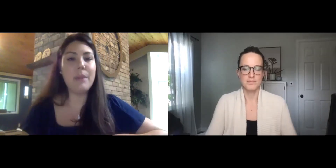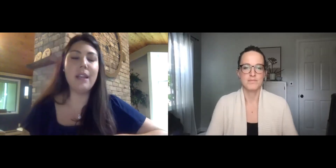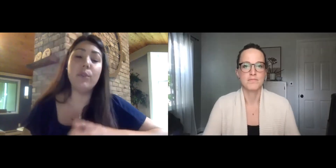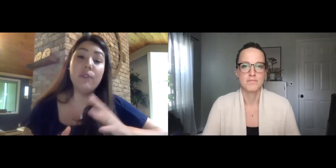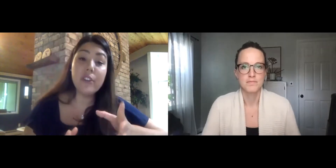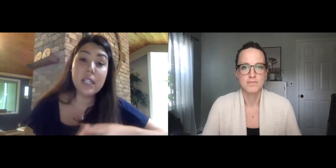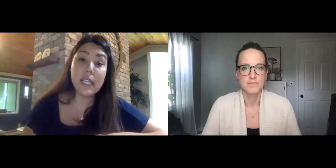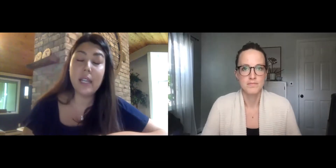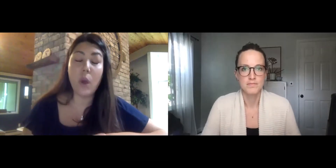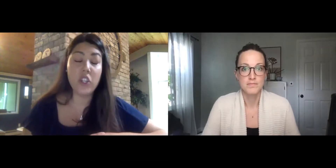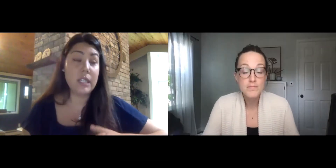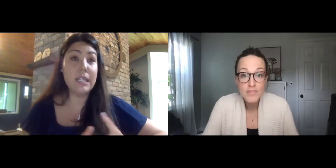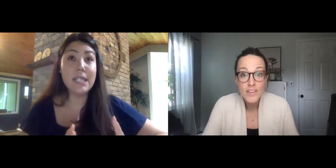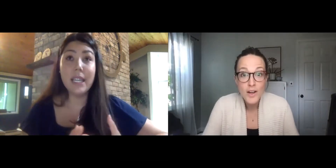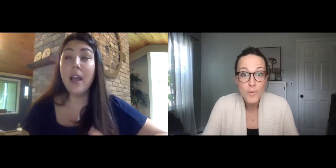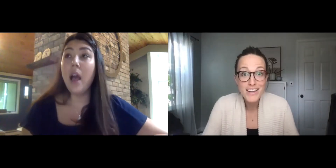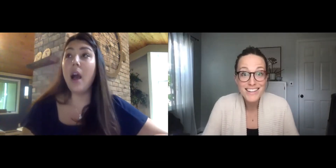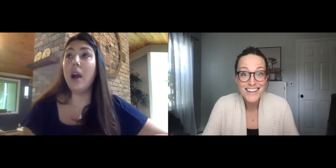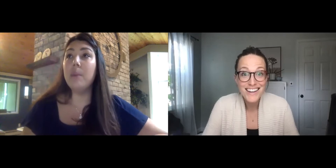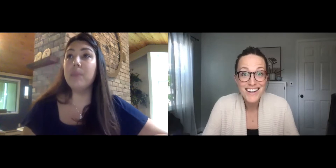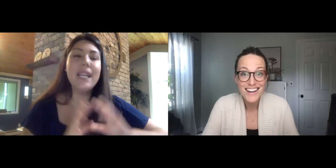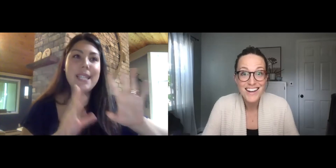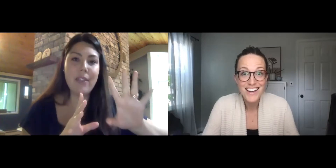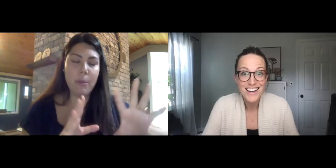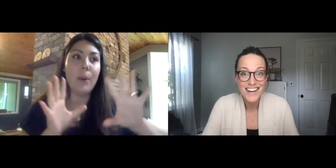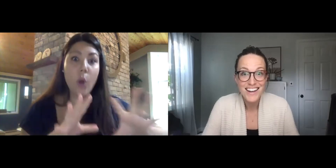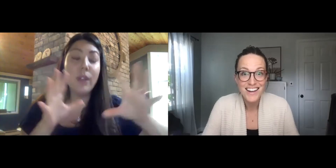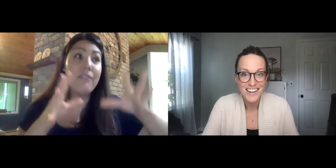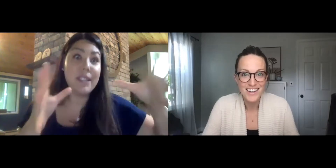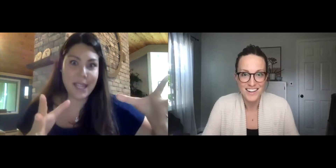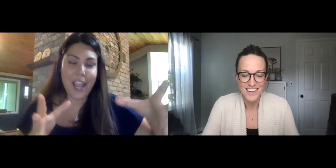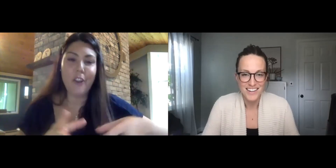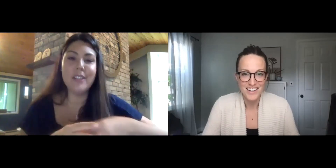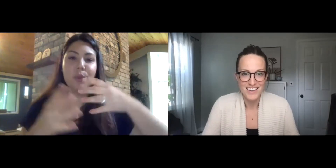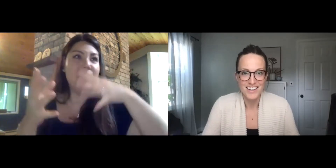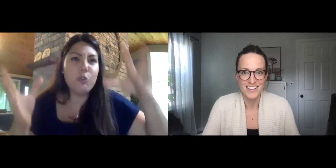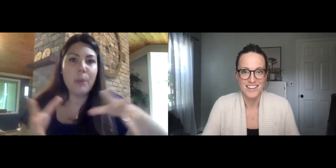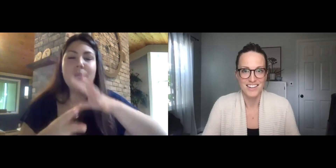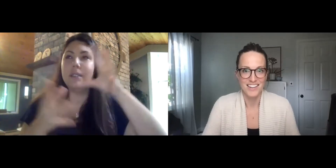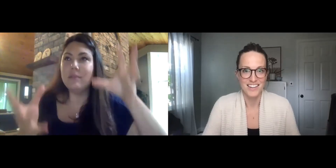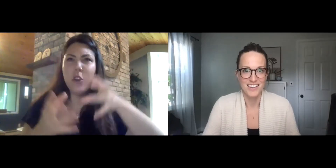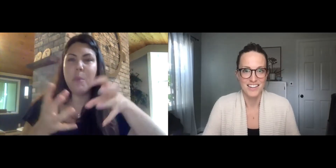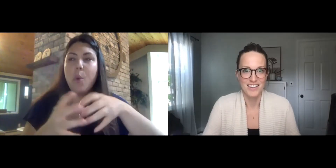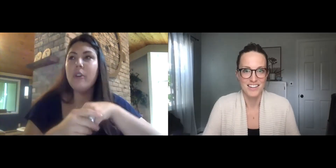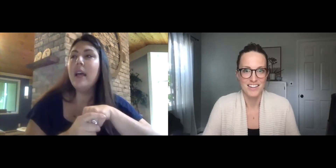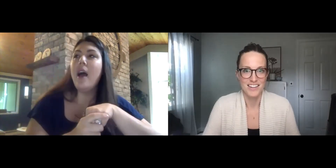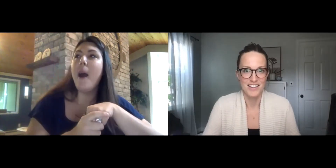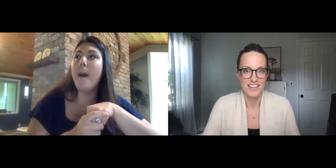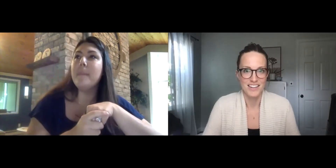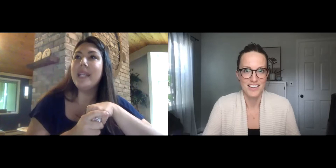a famous deaf university in Washington, D.C. I didn't attend there, but I would go to like visit there and do field trips and learn